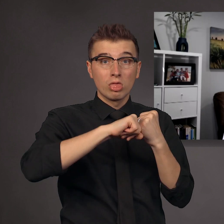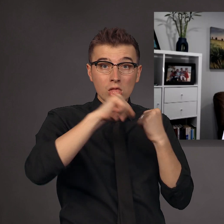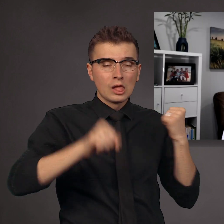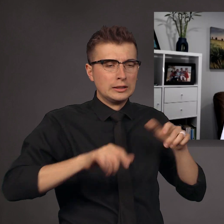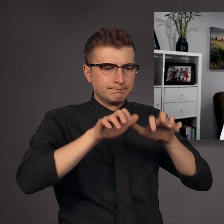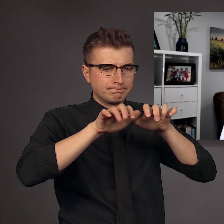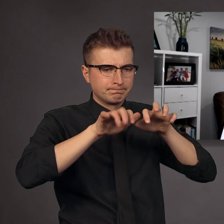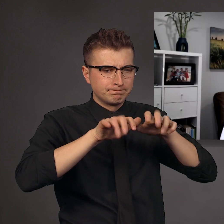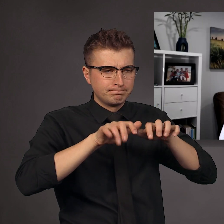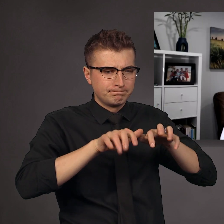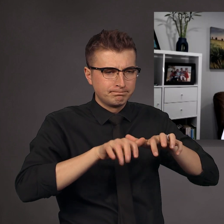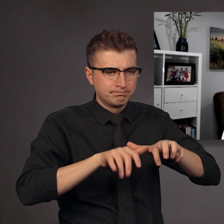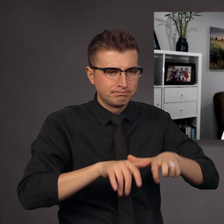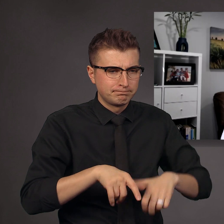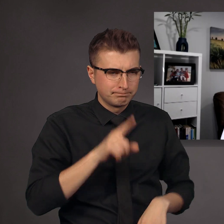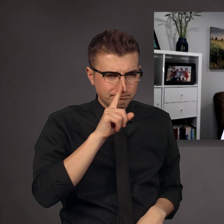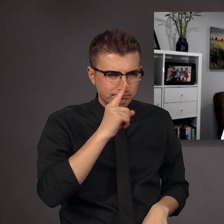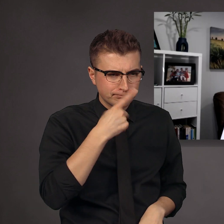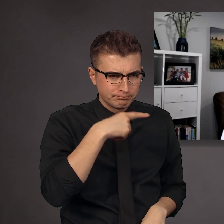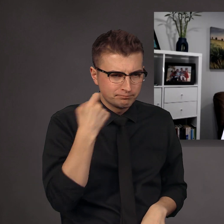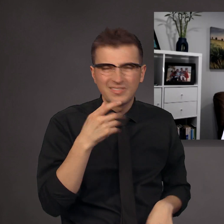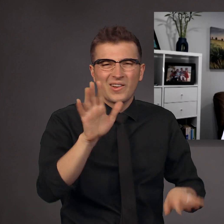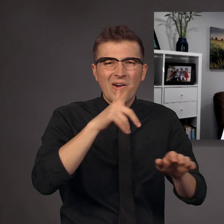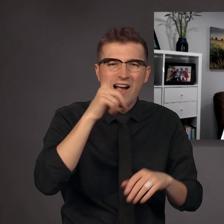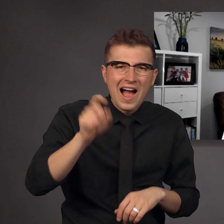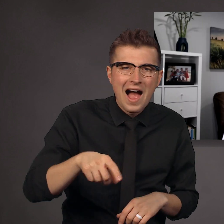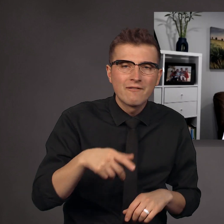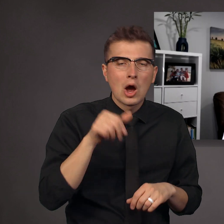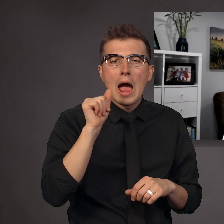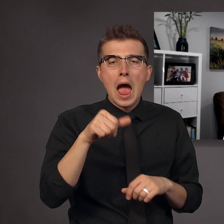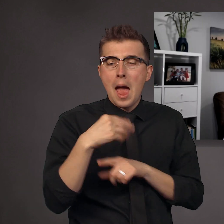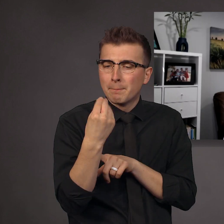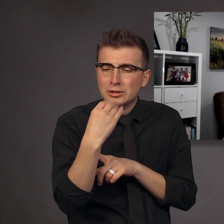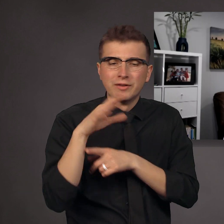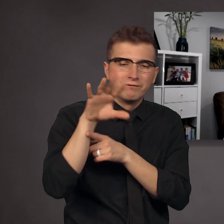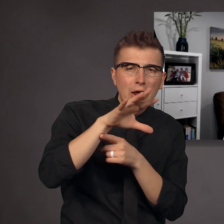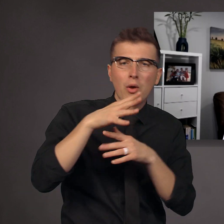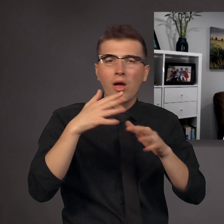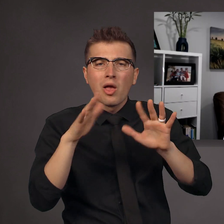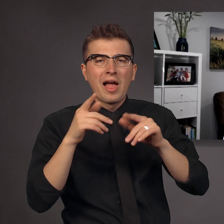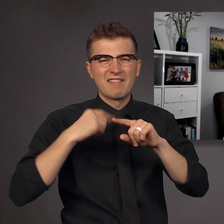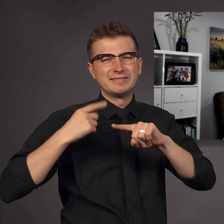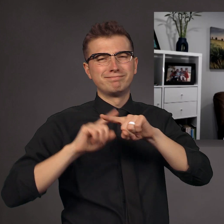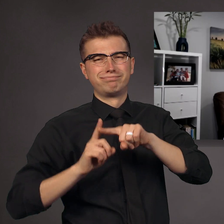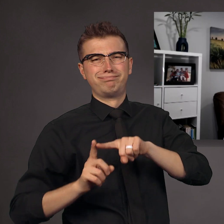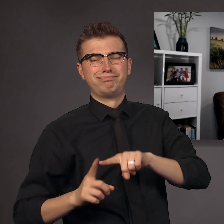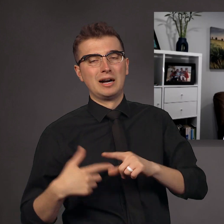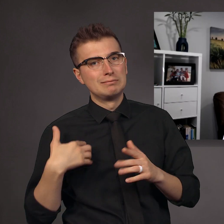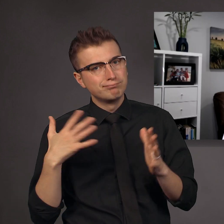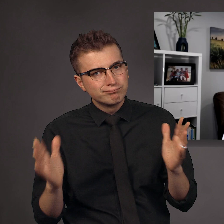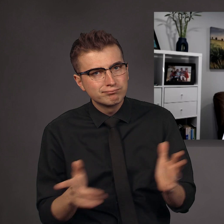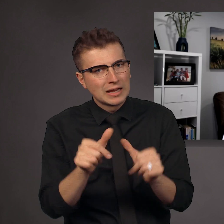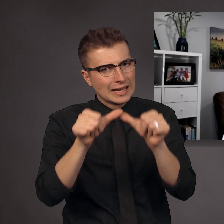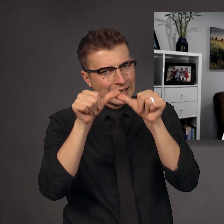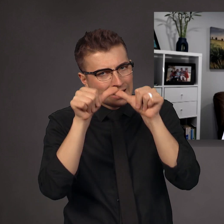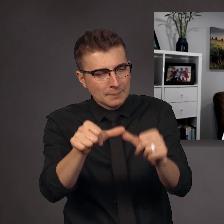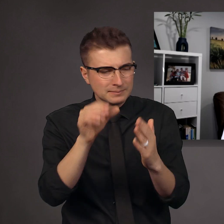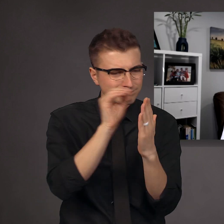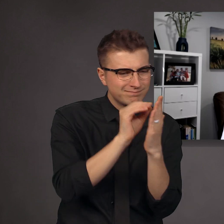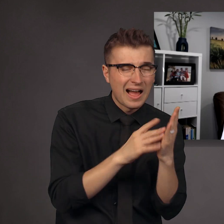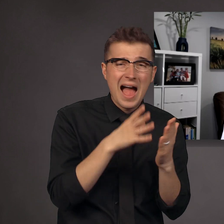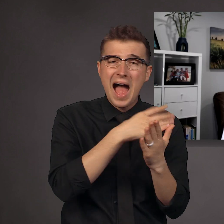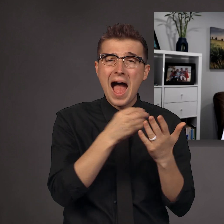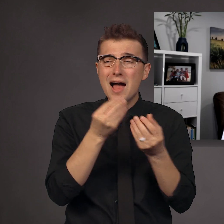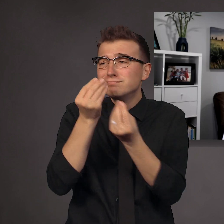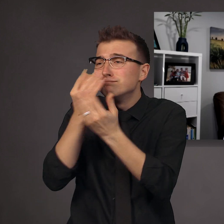can be short, videos, pictures, whatever your app allows, whatever your appetite desires, and encourage you to keep a journal and share it. It's been